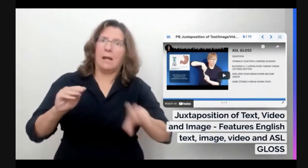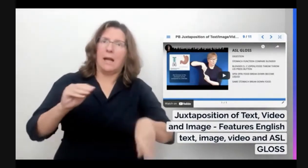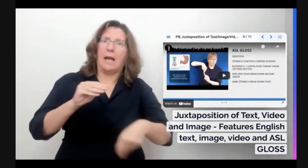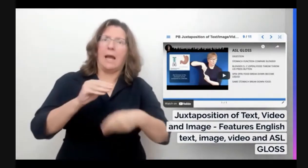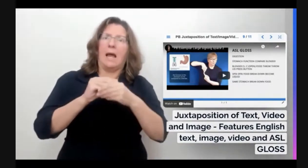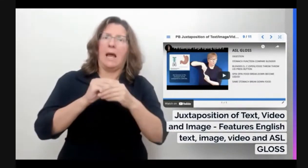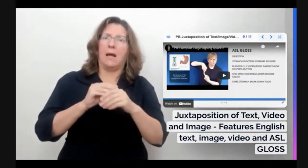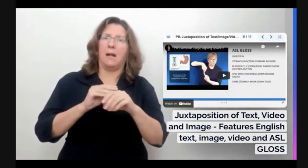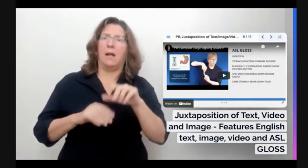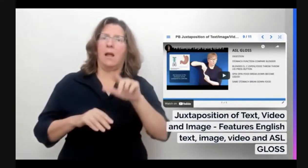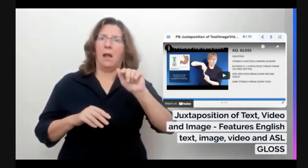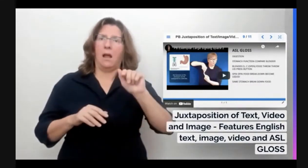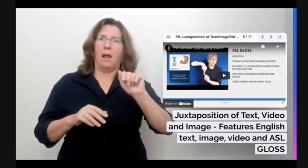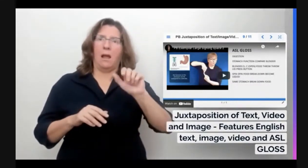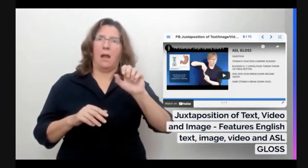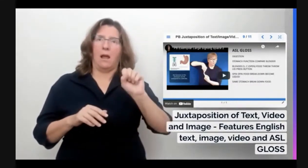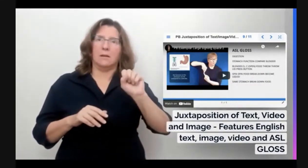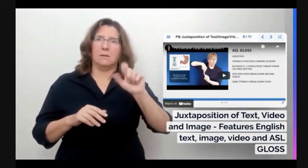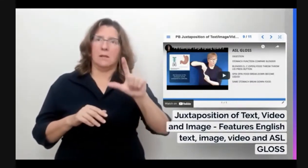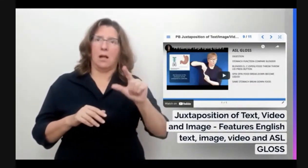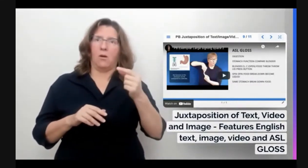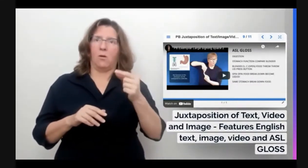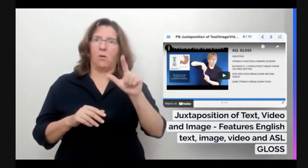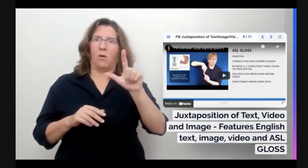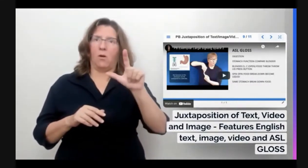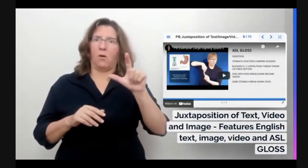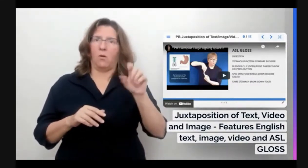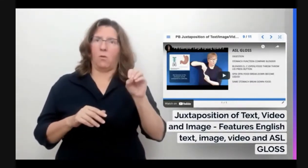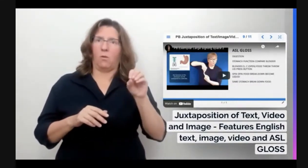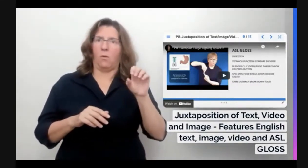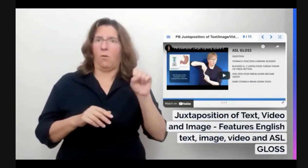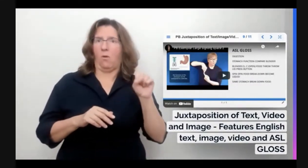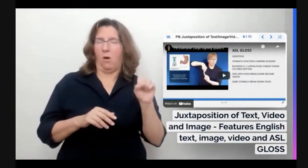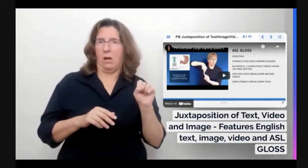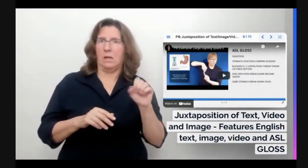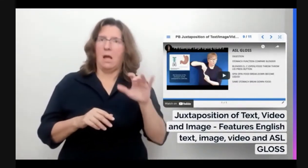image. And now we can add the ASL gloss.